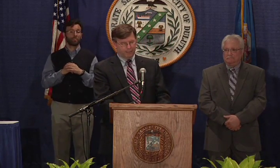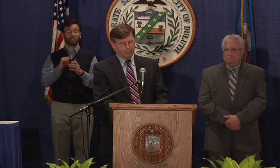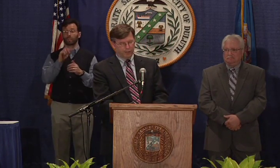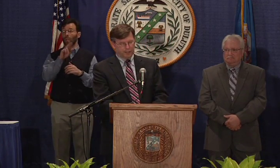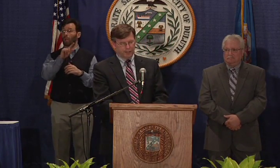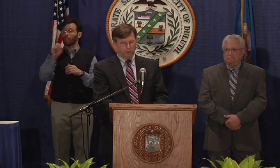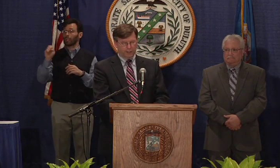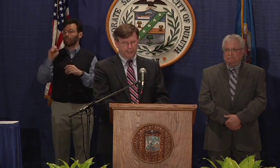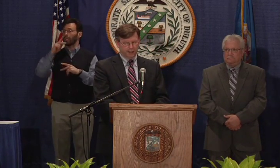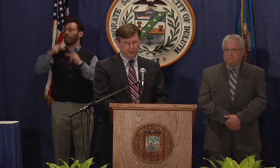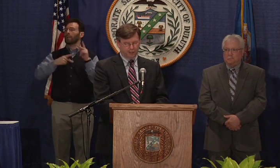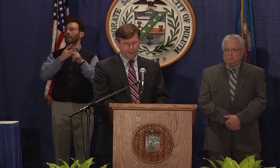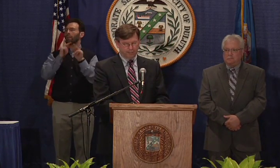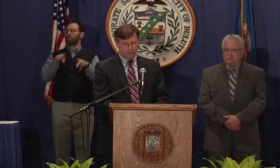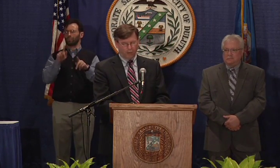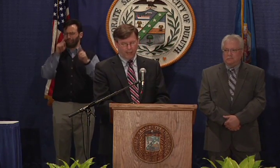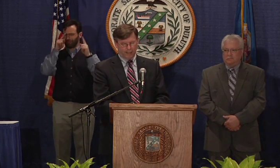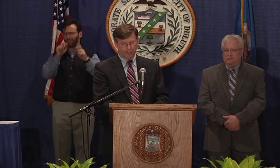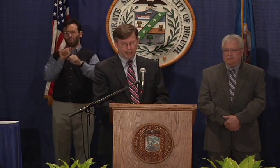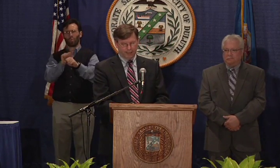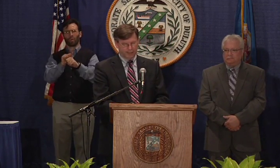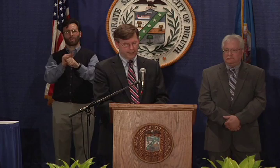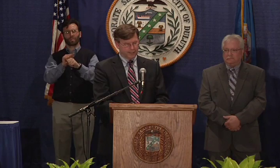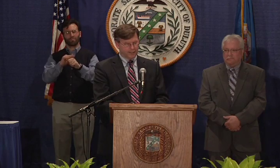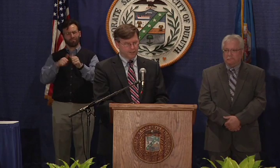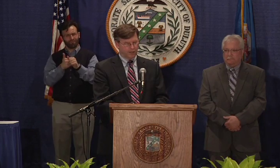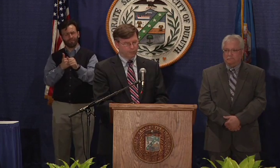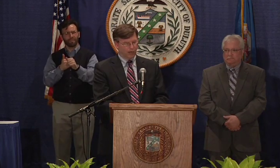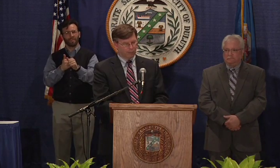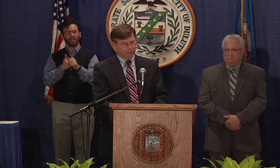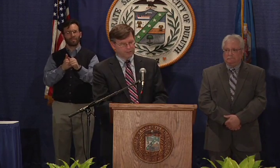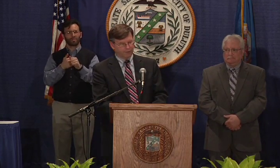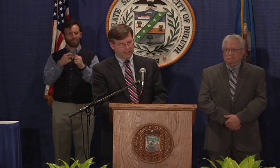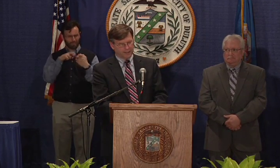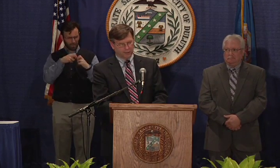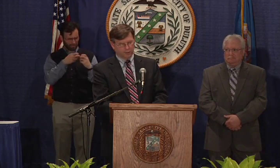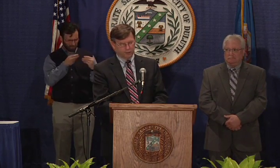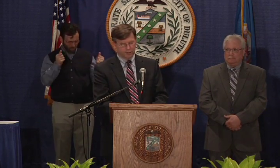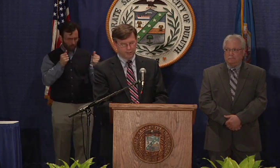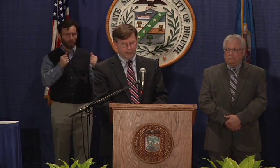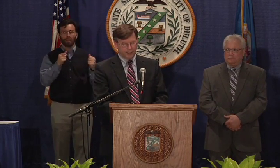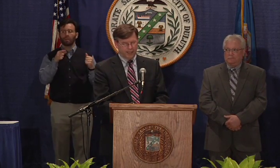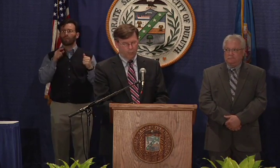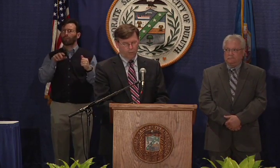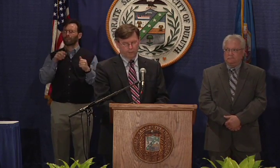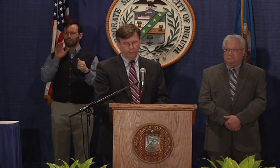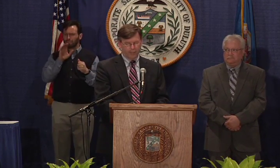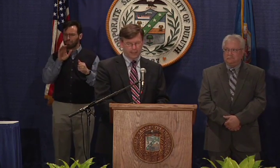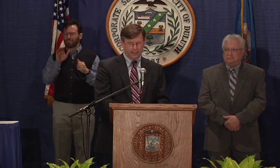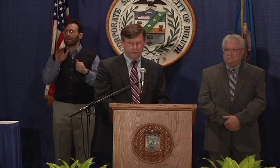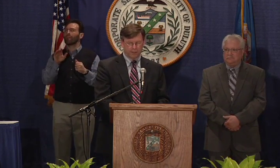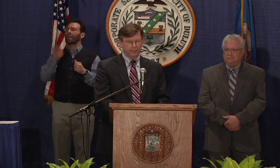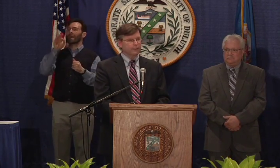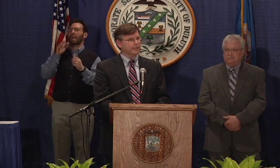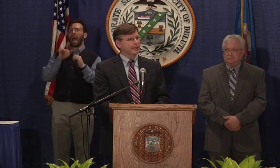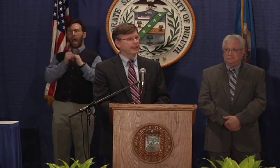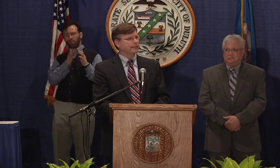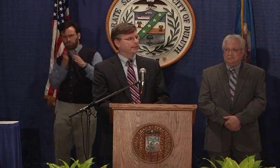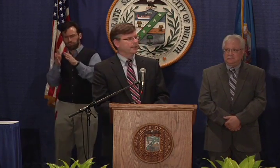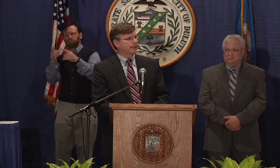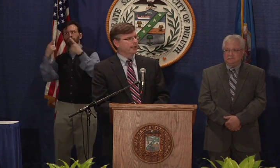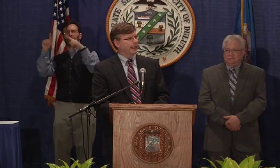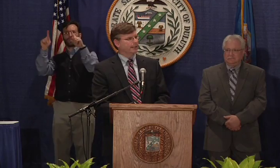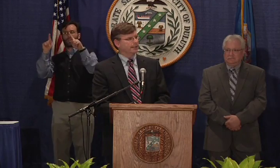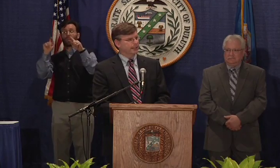Arlie is the type of person that works diligently and quietly behind the scenes to solve problems, find solutions, and work for the best interests of the